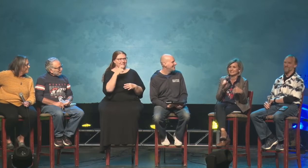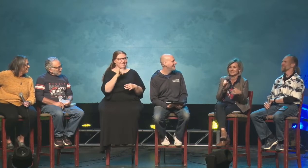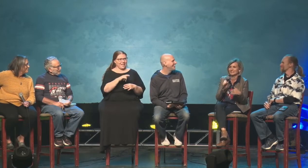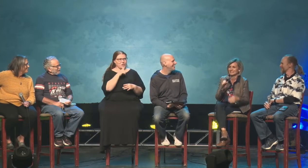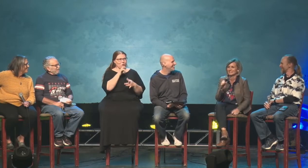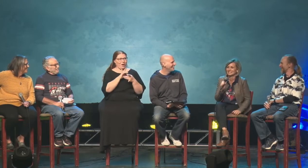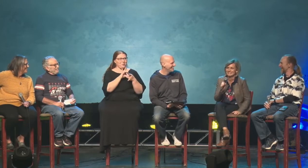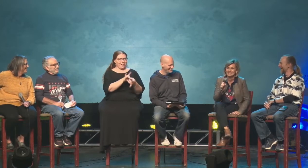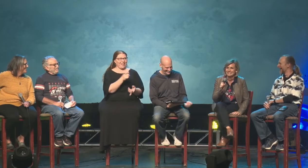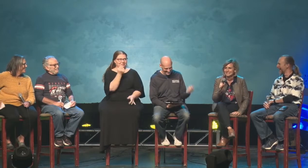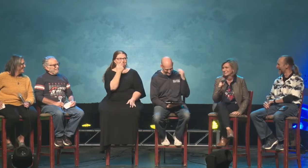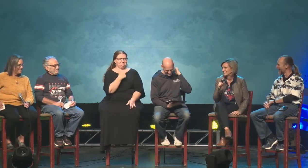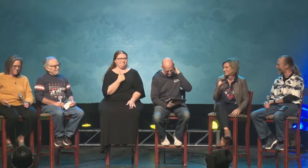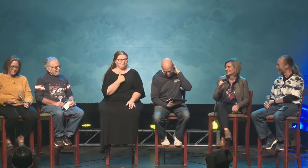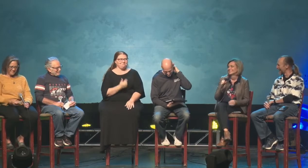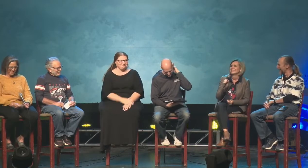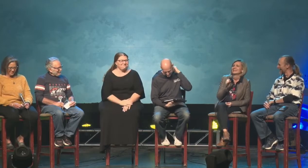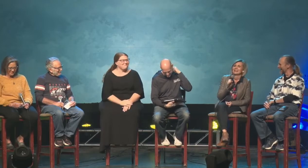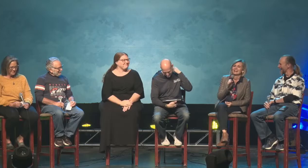relate to.